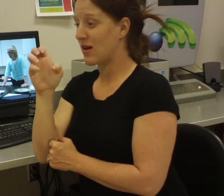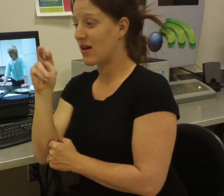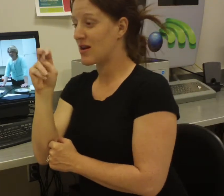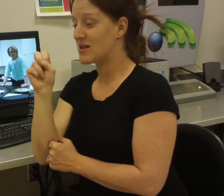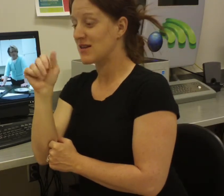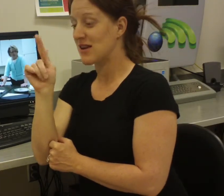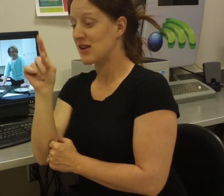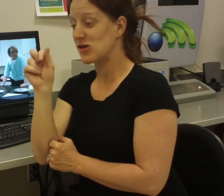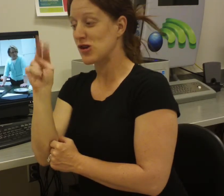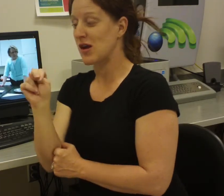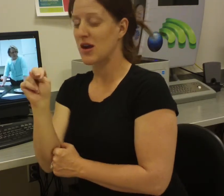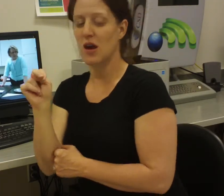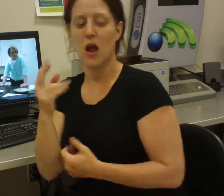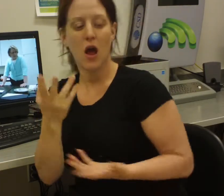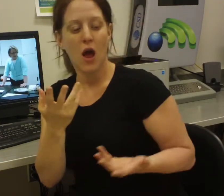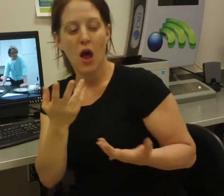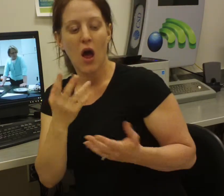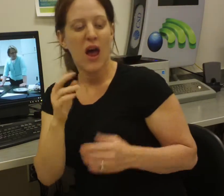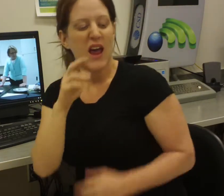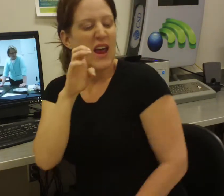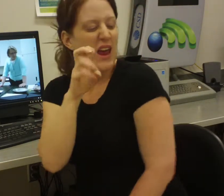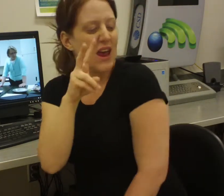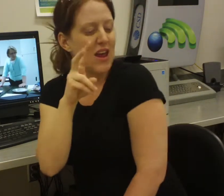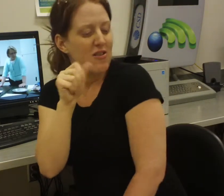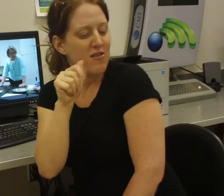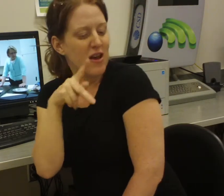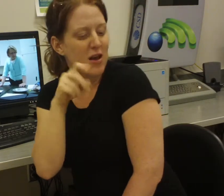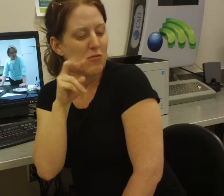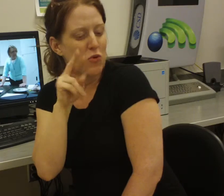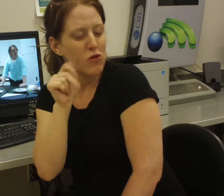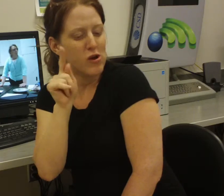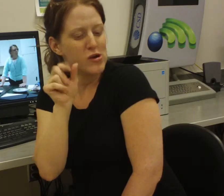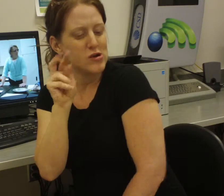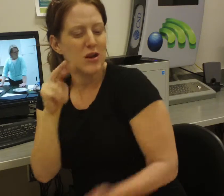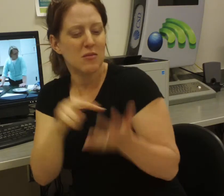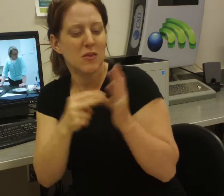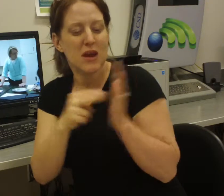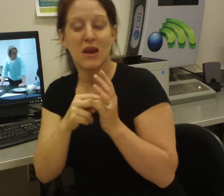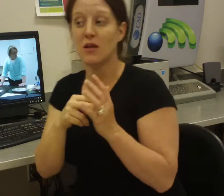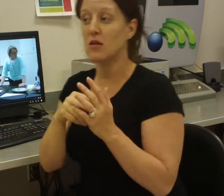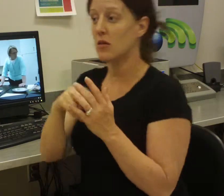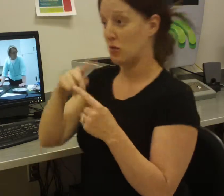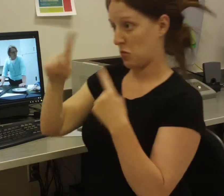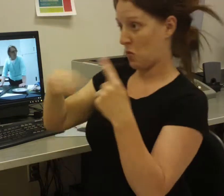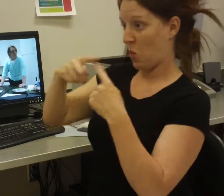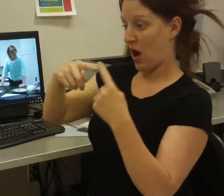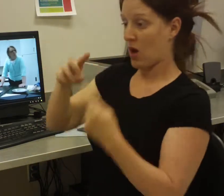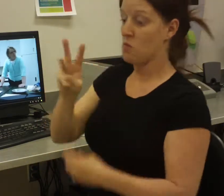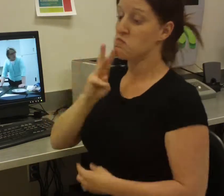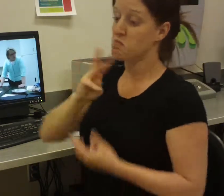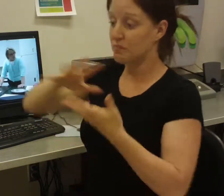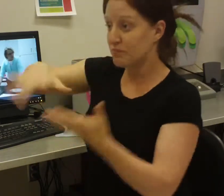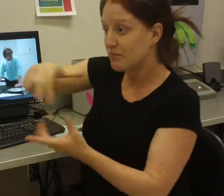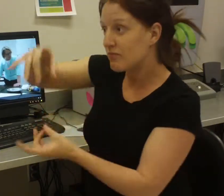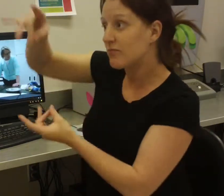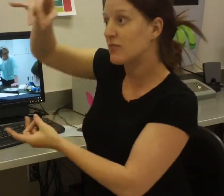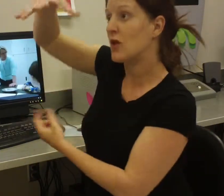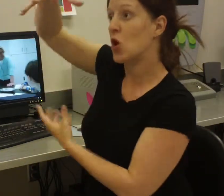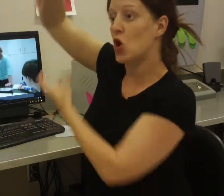that? Evaporation, condensation. Precipitation. Very good, Bridger. It's the water cycle. How does